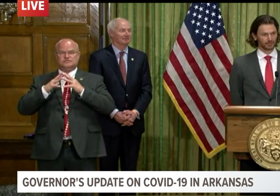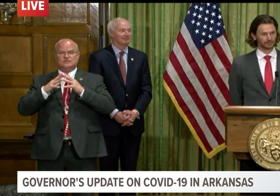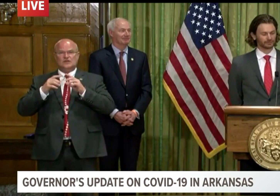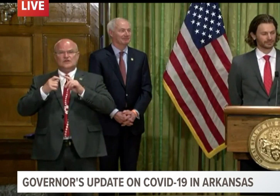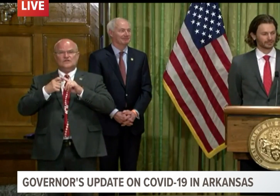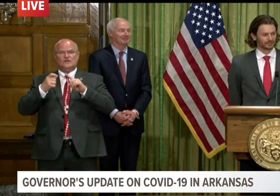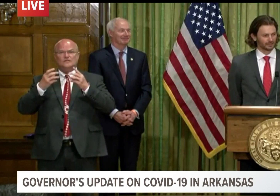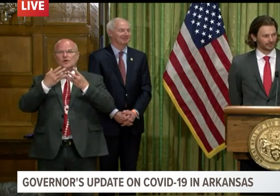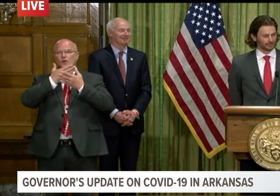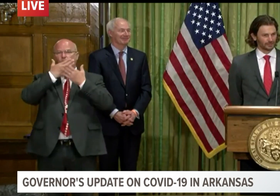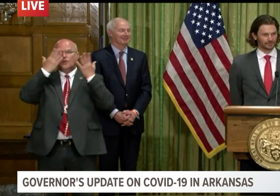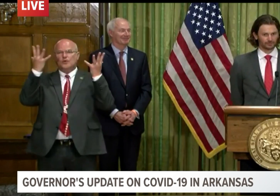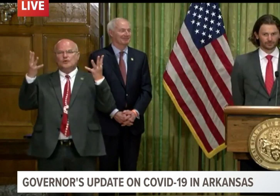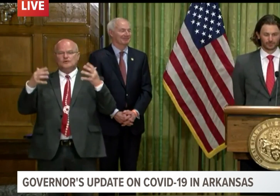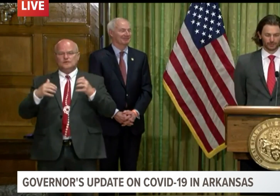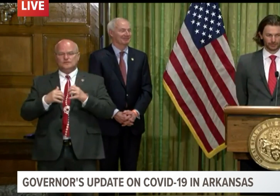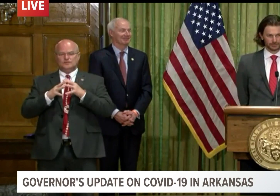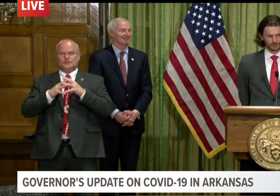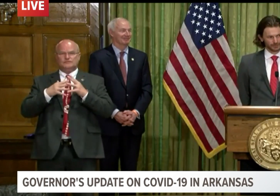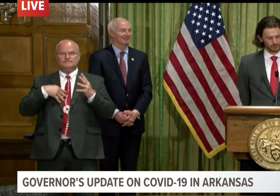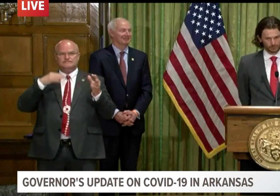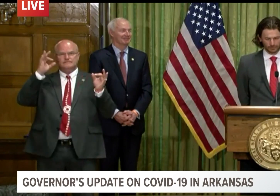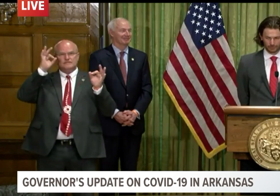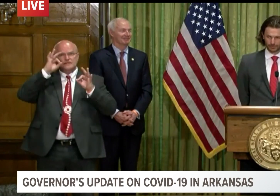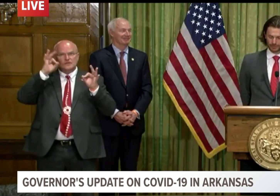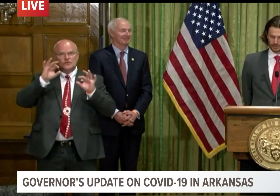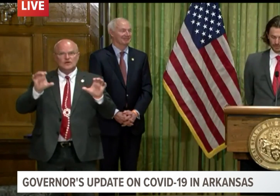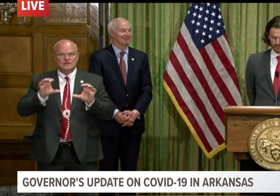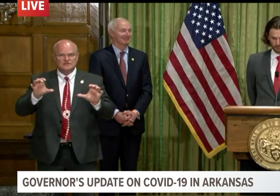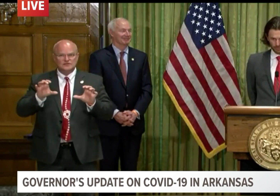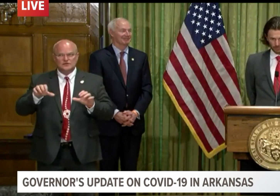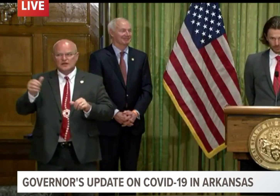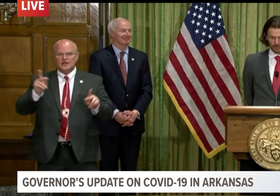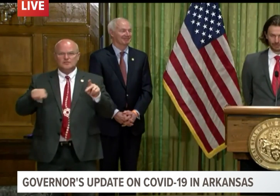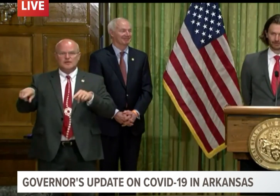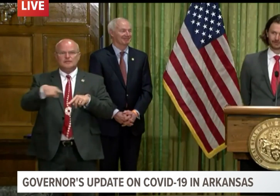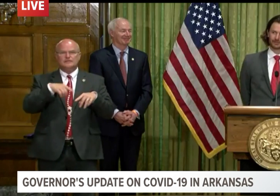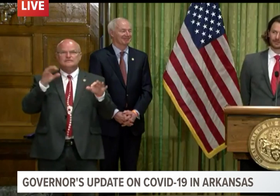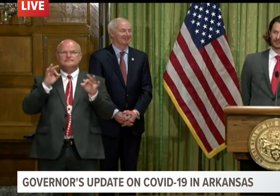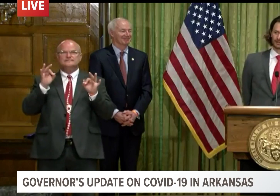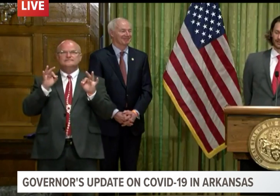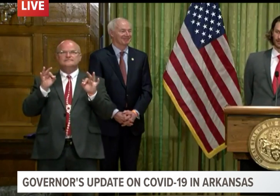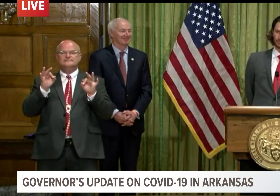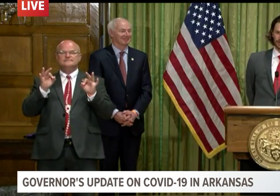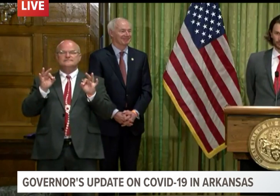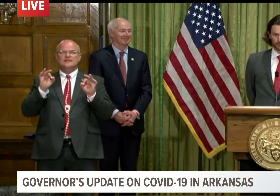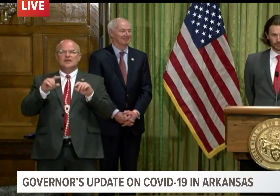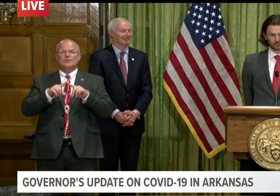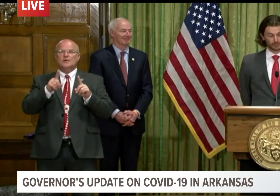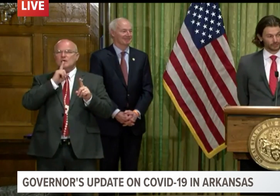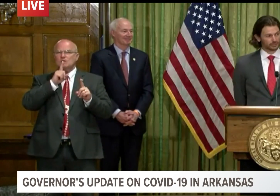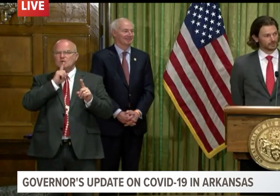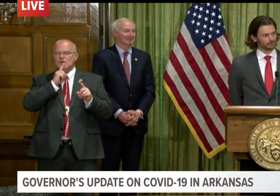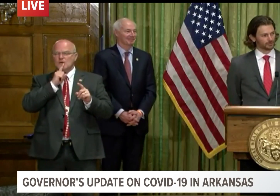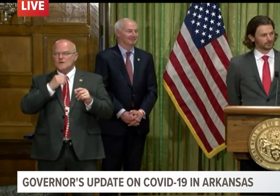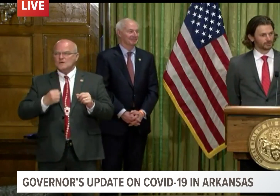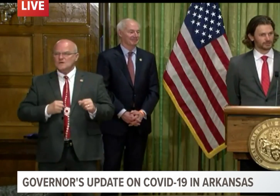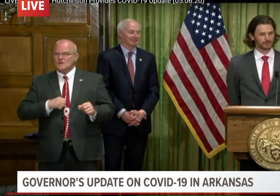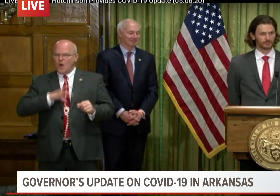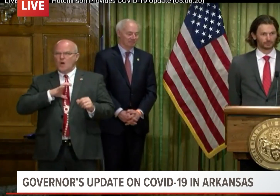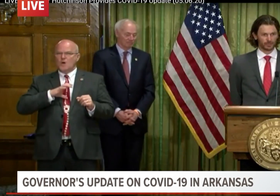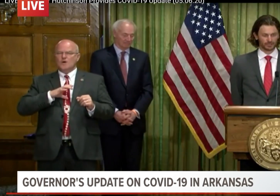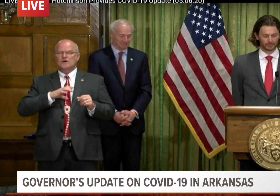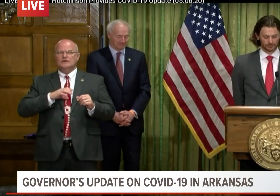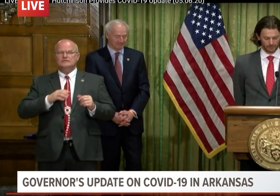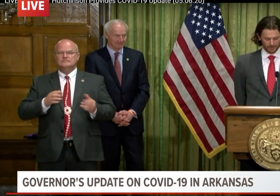out of thin air, and I didn't know what I was doing any more than anyone else did, I can promise you that. But I'm really encouraged by the